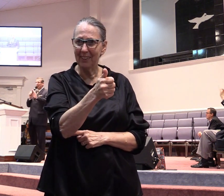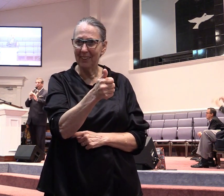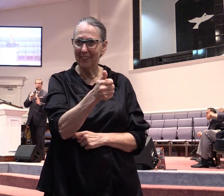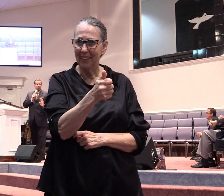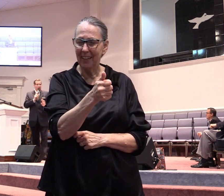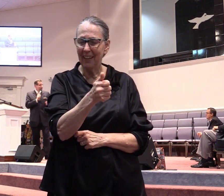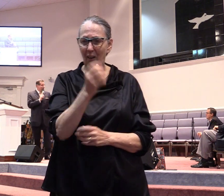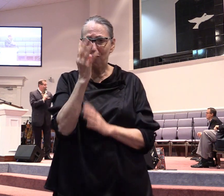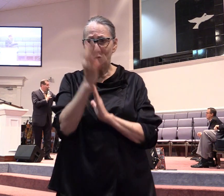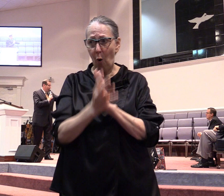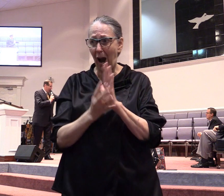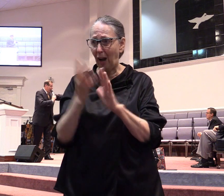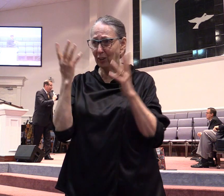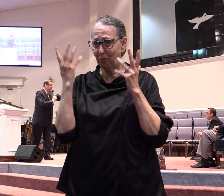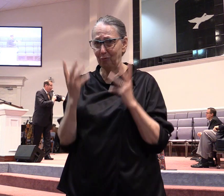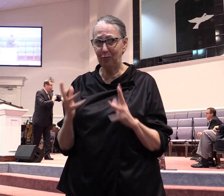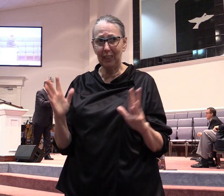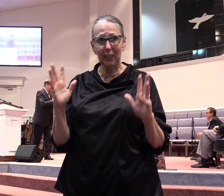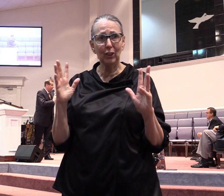After that 4 hours,